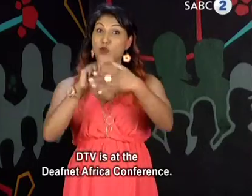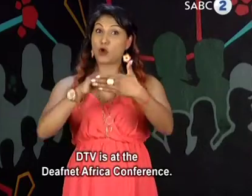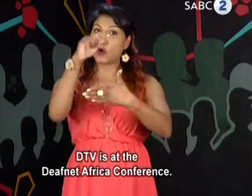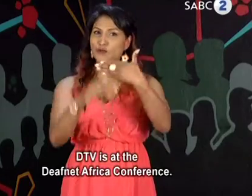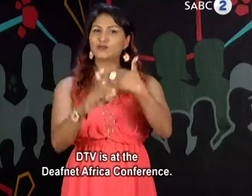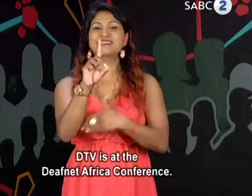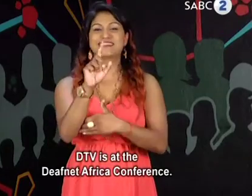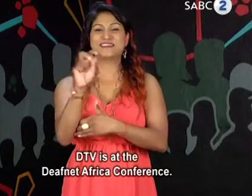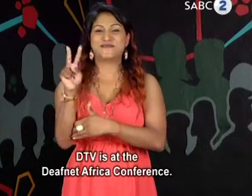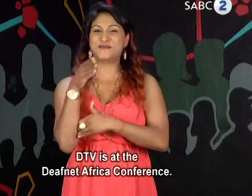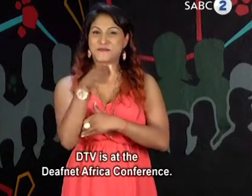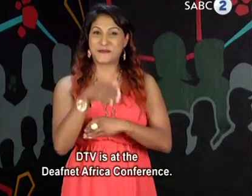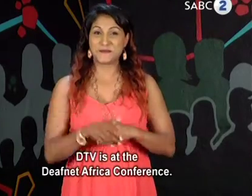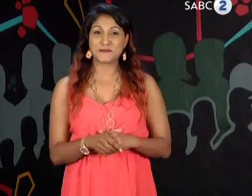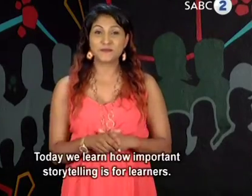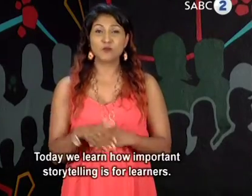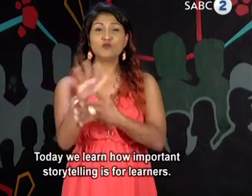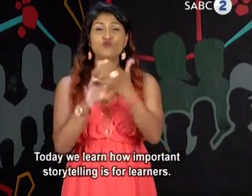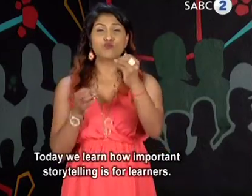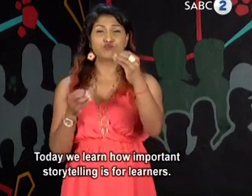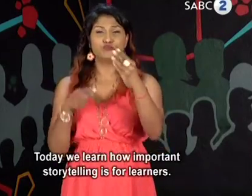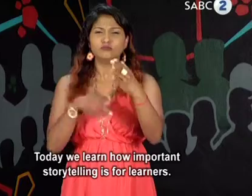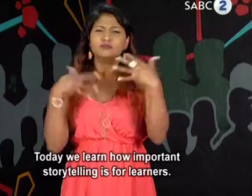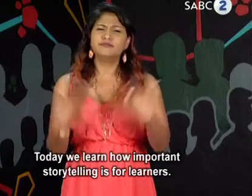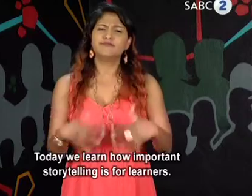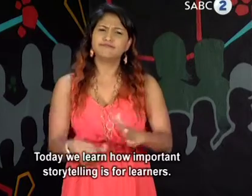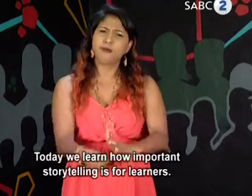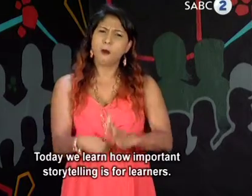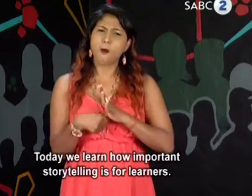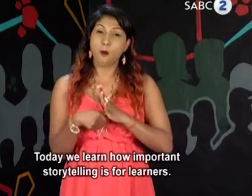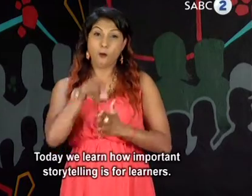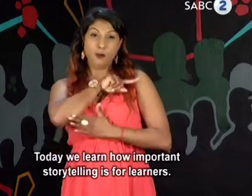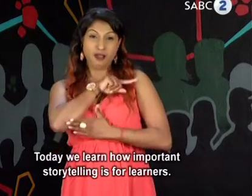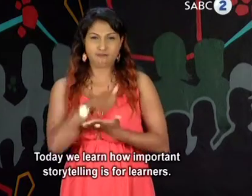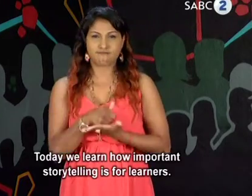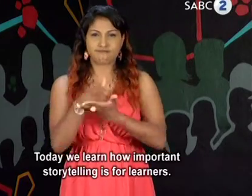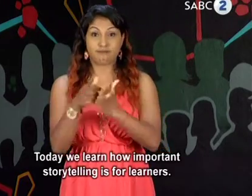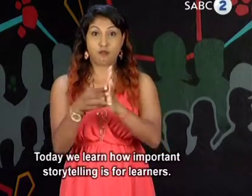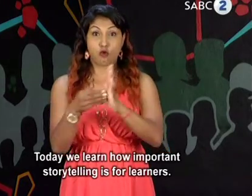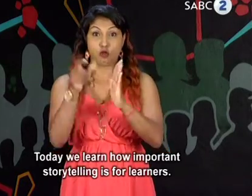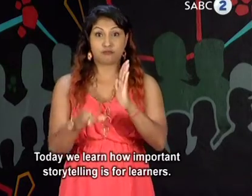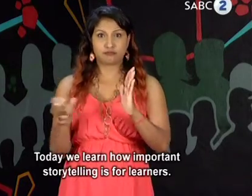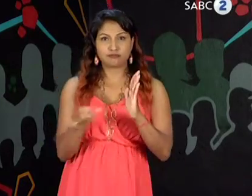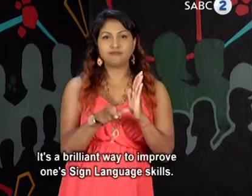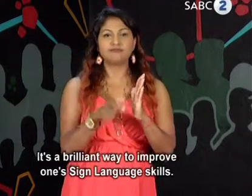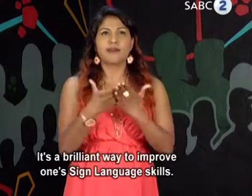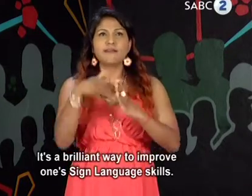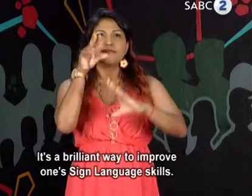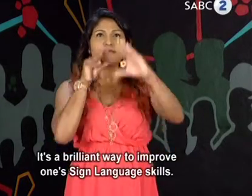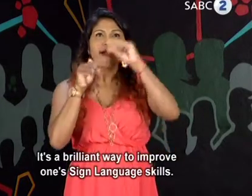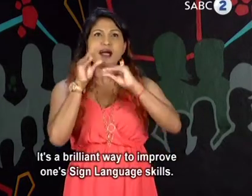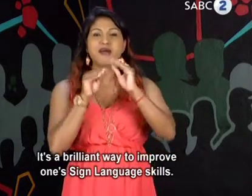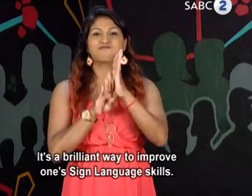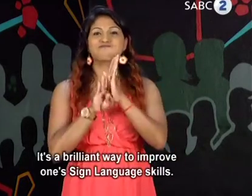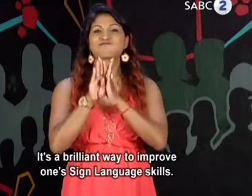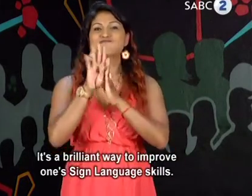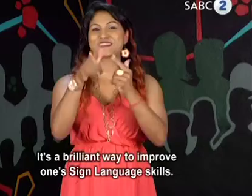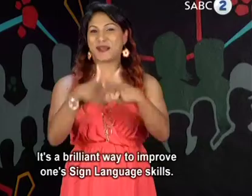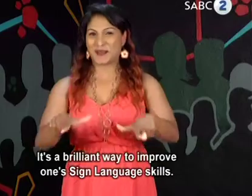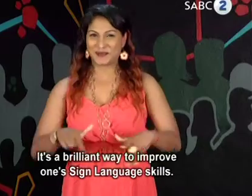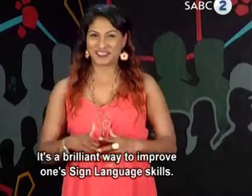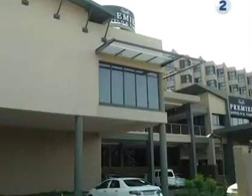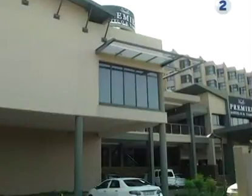DTV is at the DeafNET Africa Conference. Today we learn how important storytelling is for learners. It's a brilliant way to